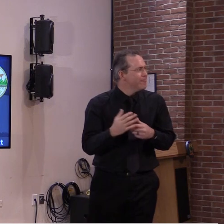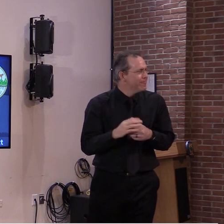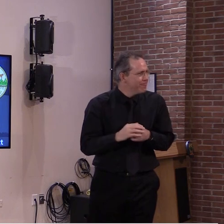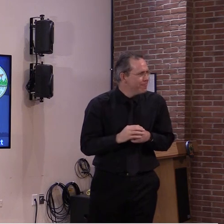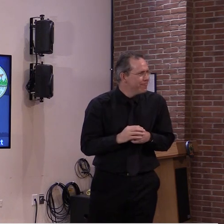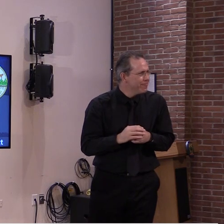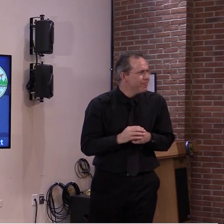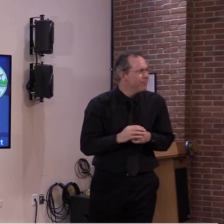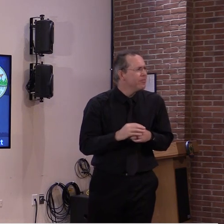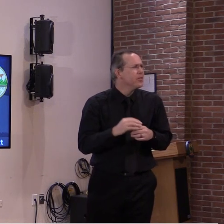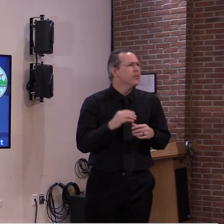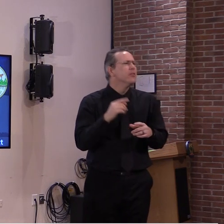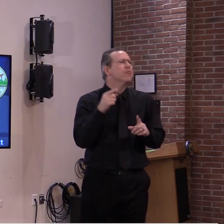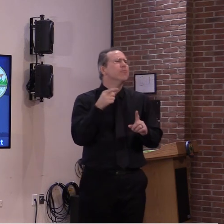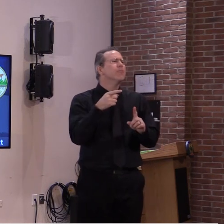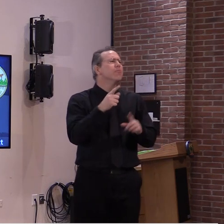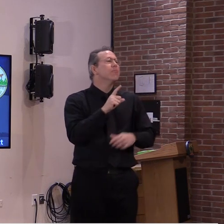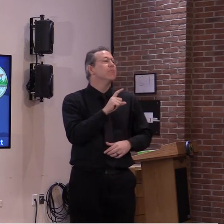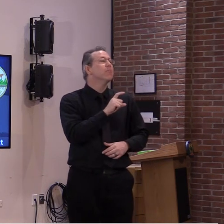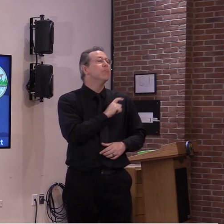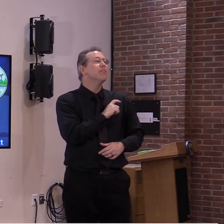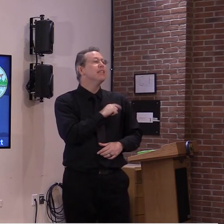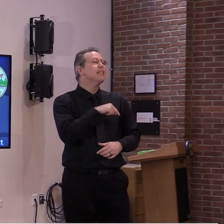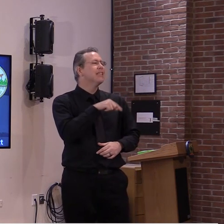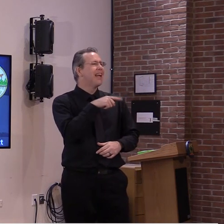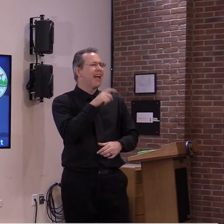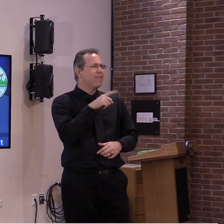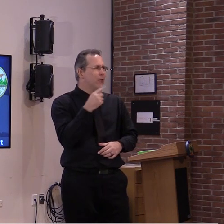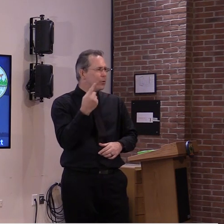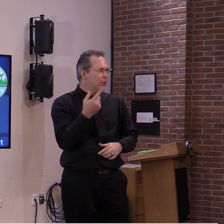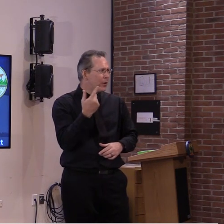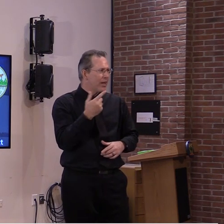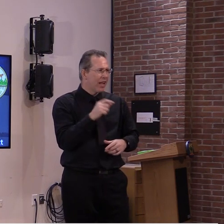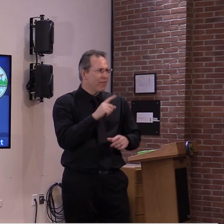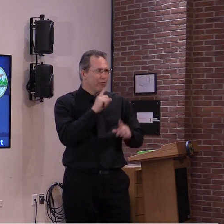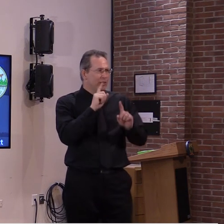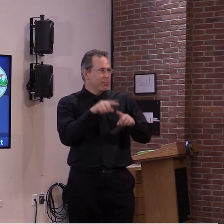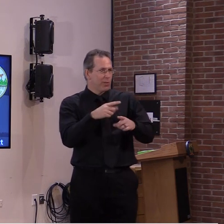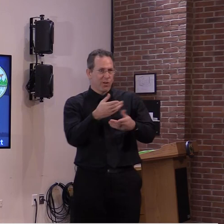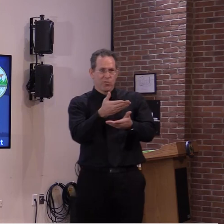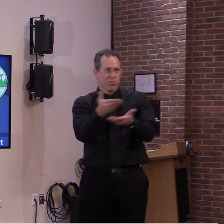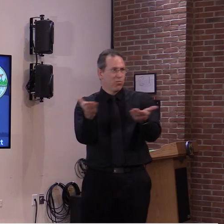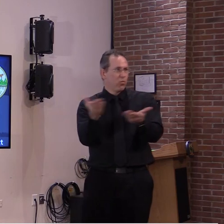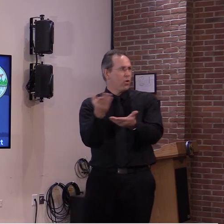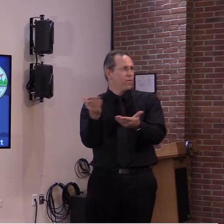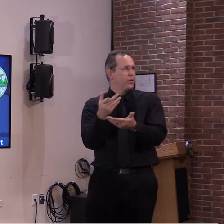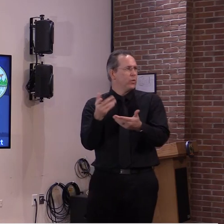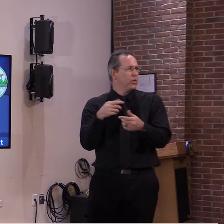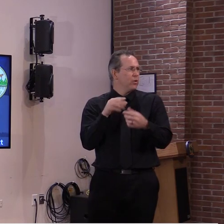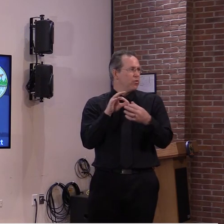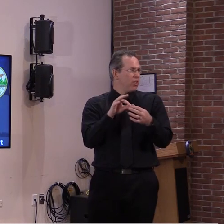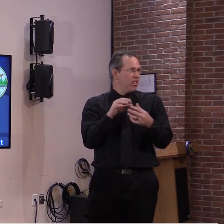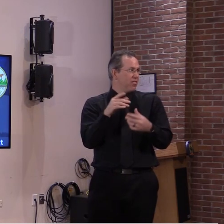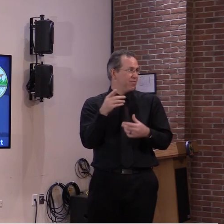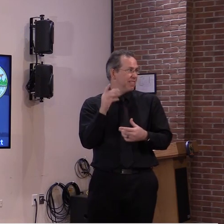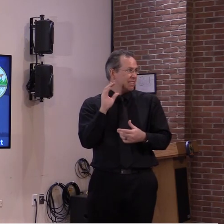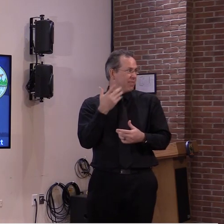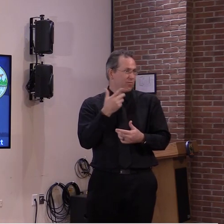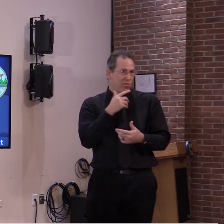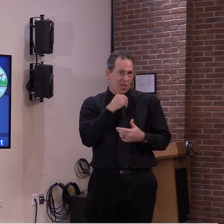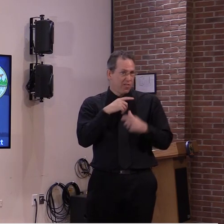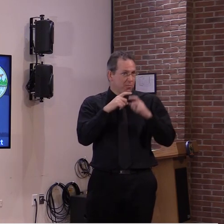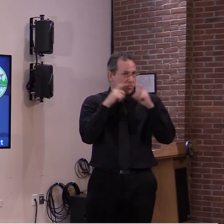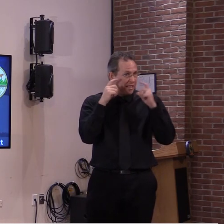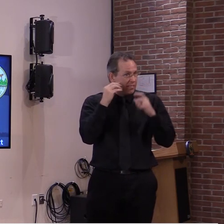of scenes and parts of people who don't wear face masks. Is there something you'd like to say out